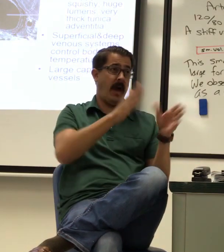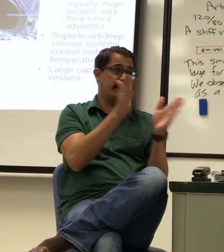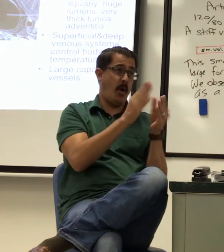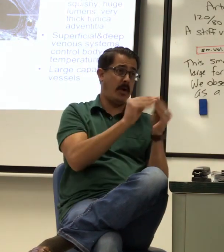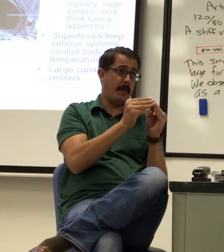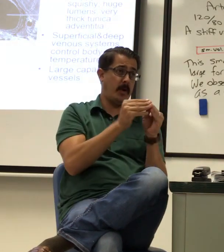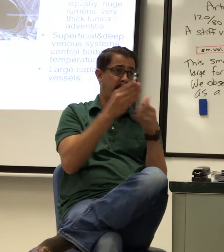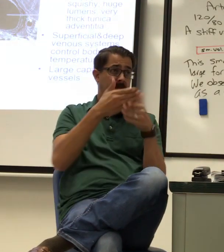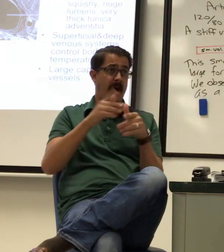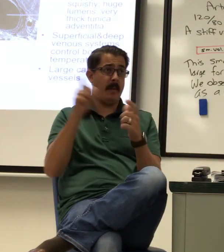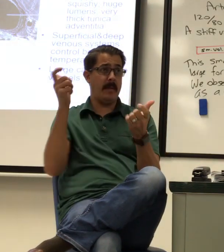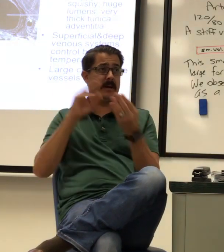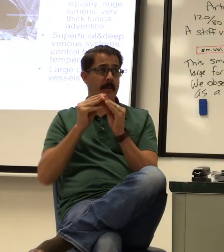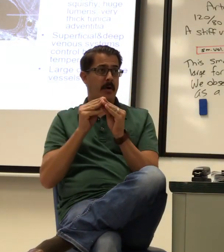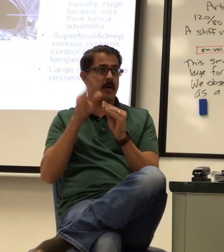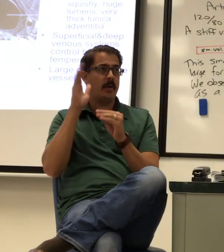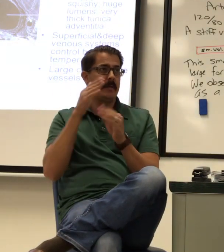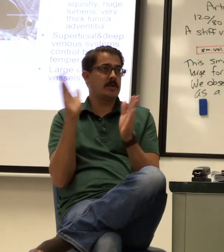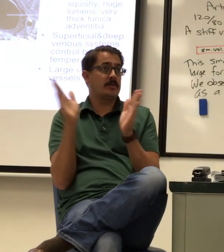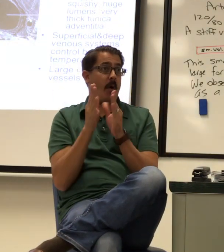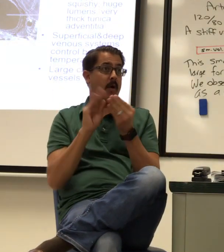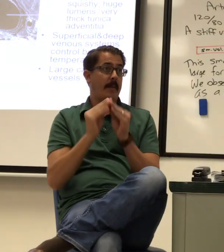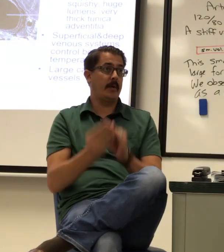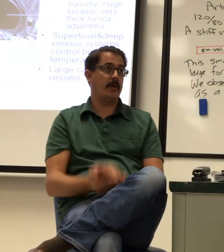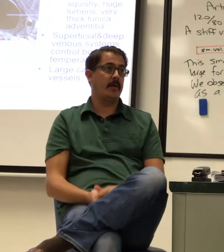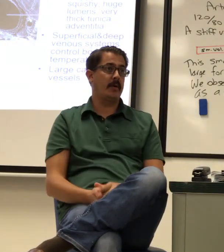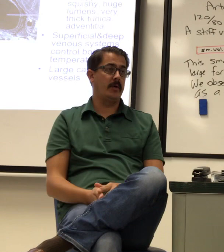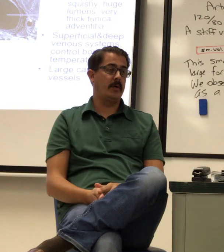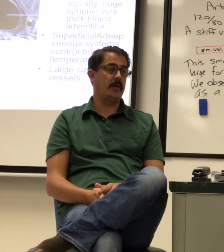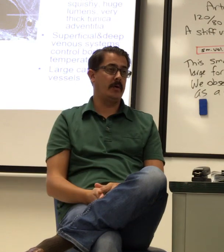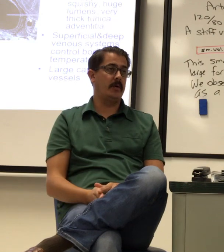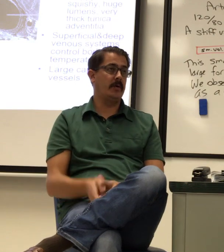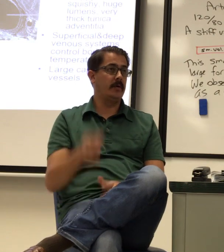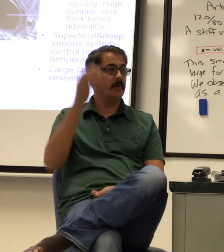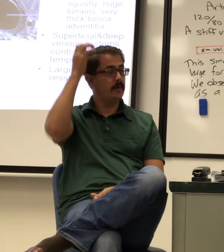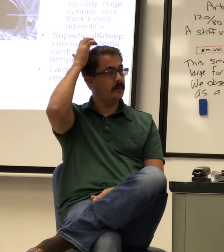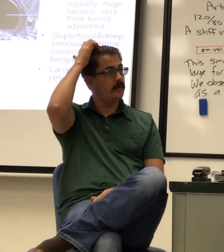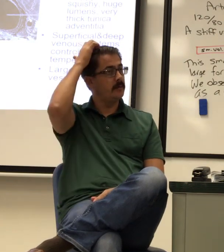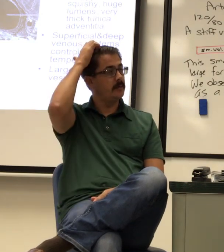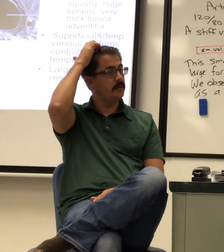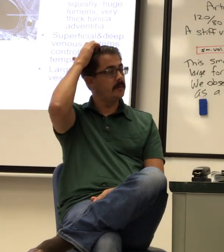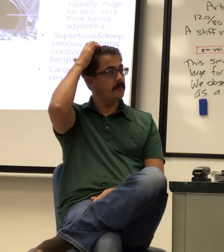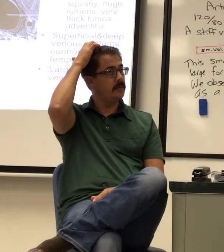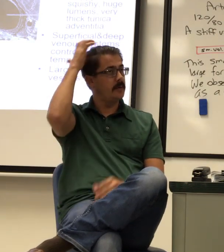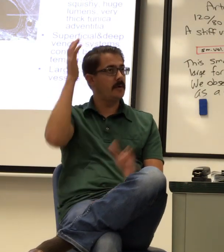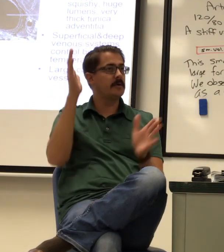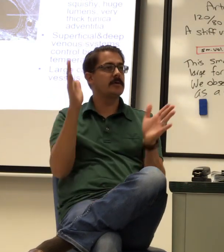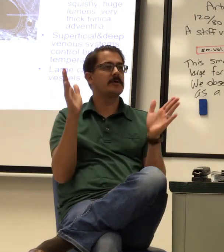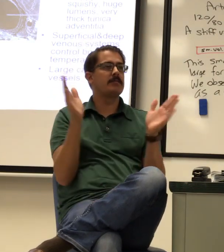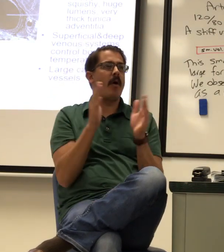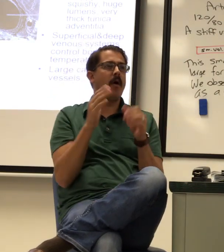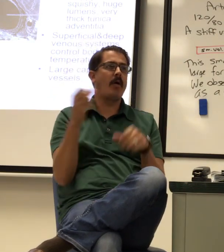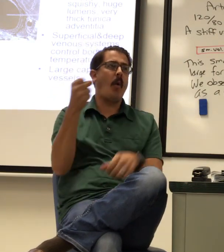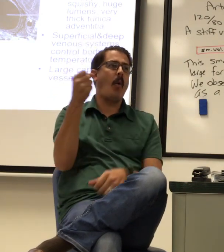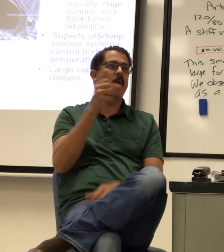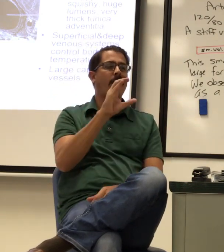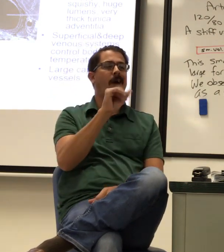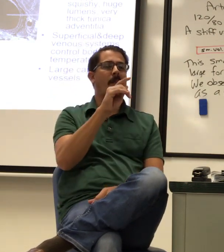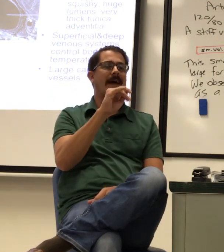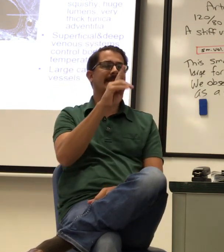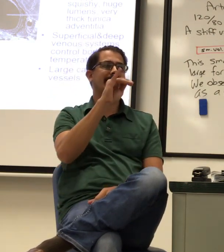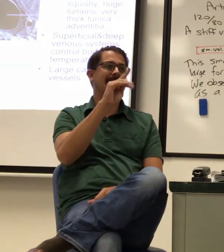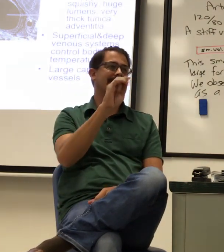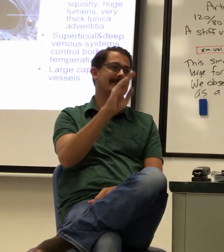big number. You get a small number. They have a small capacitance. So, small capacitance,